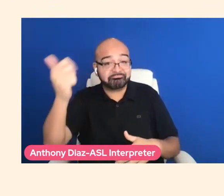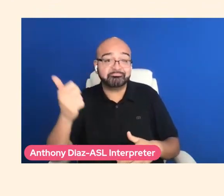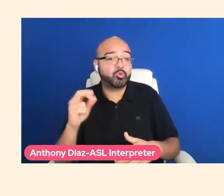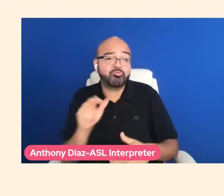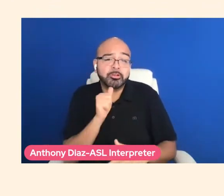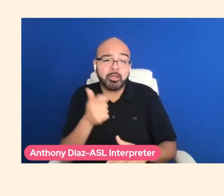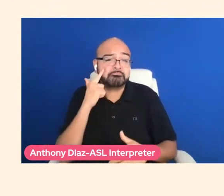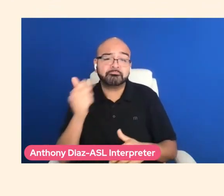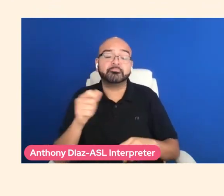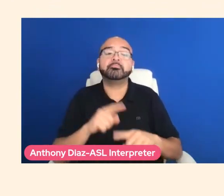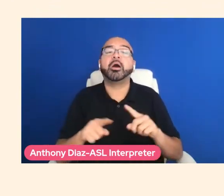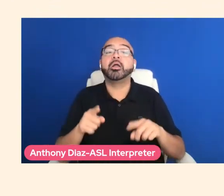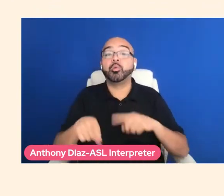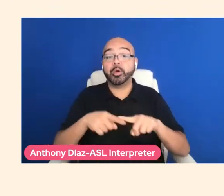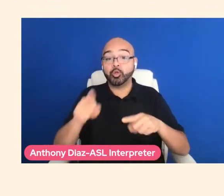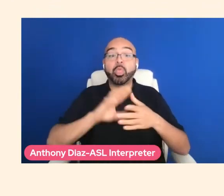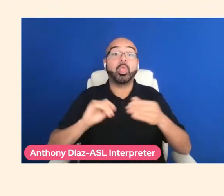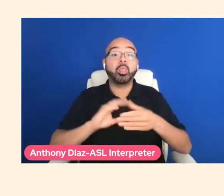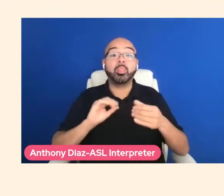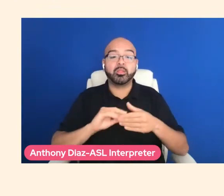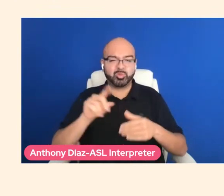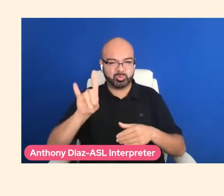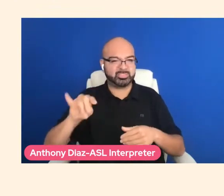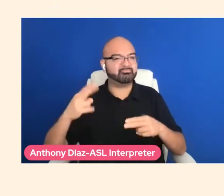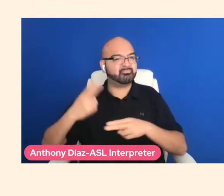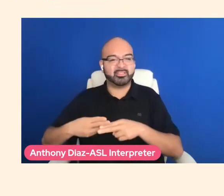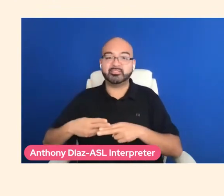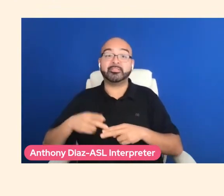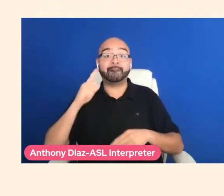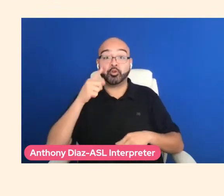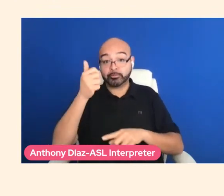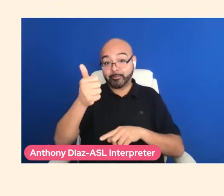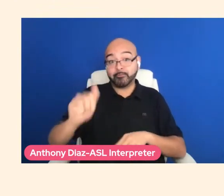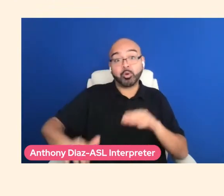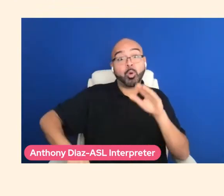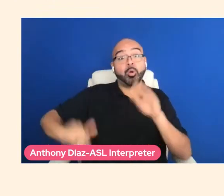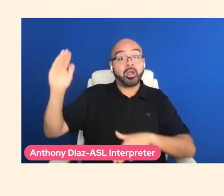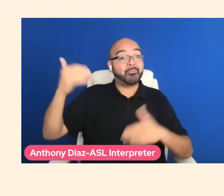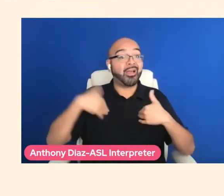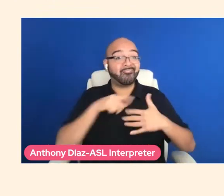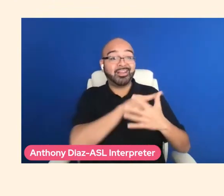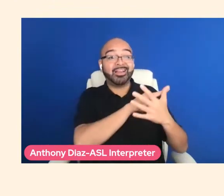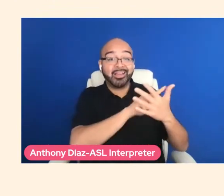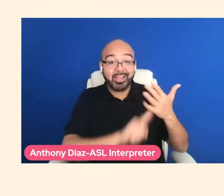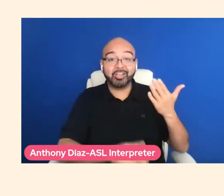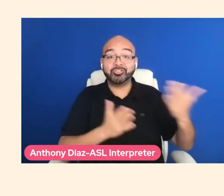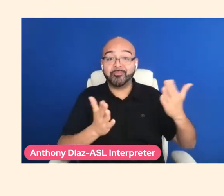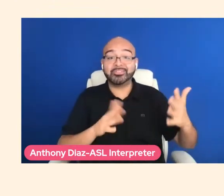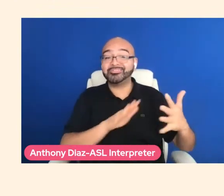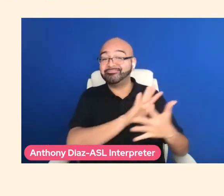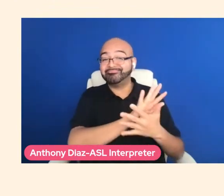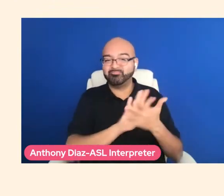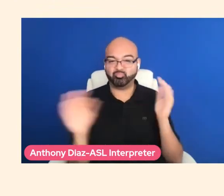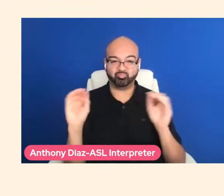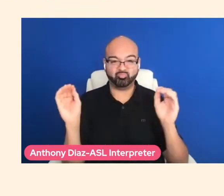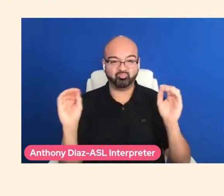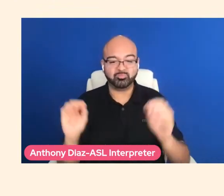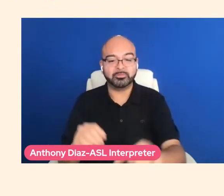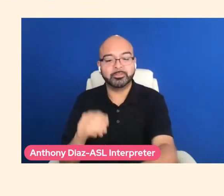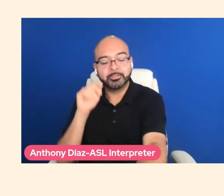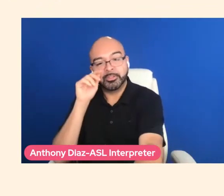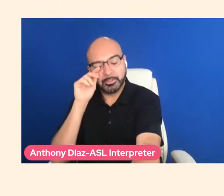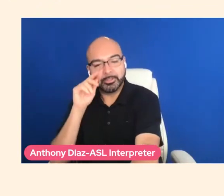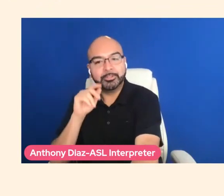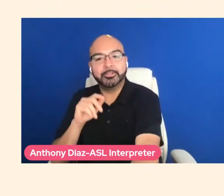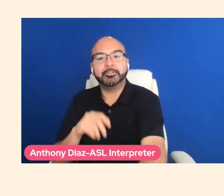mentioned that this didn't exist for you growing Mm, up. And I think what's so devastating and so